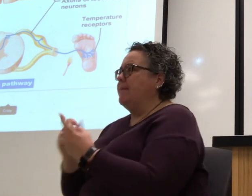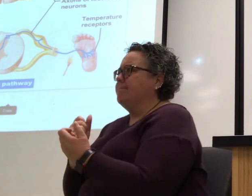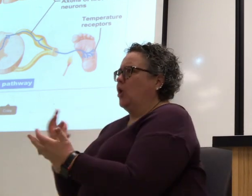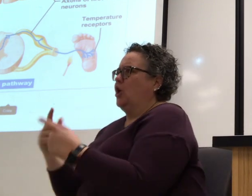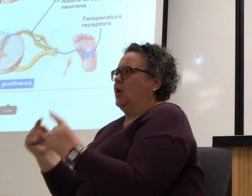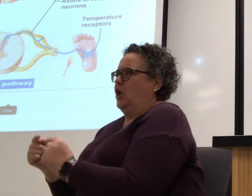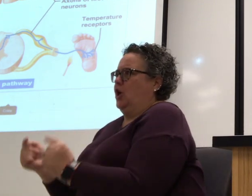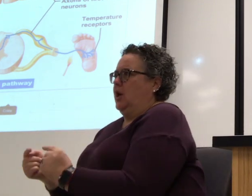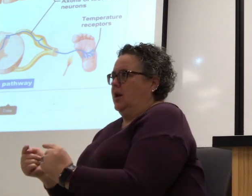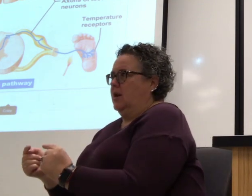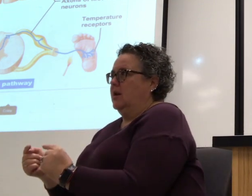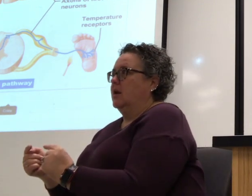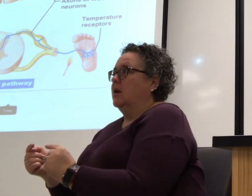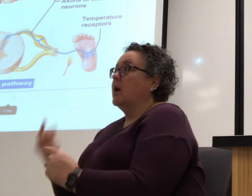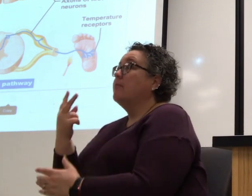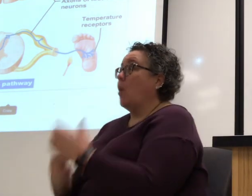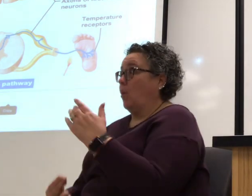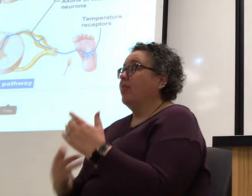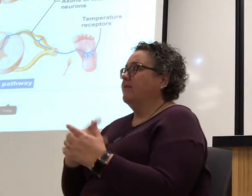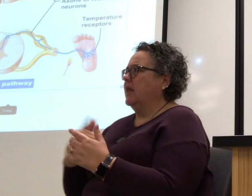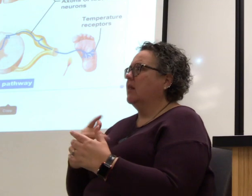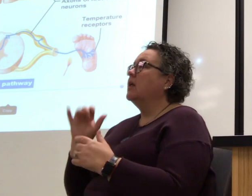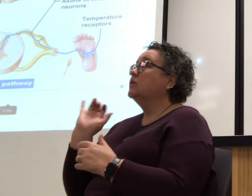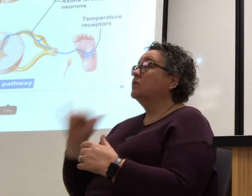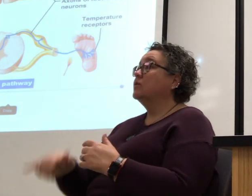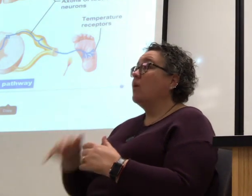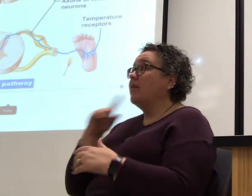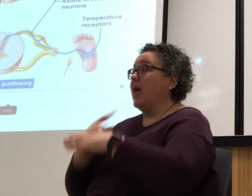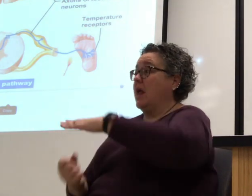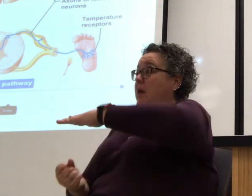dorsal horn, it's synapsing immediately.